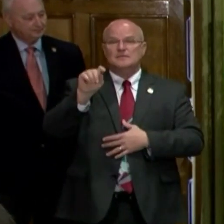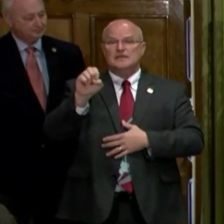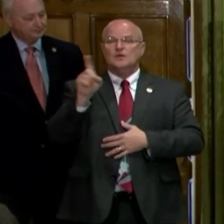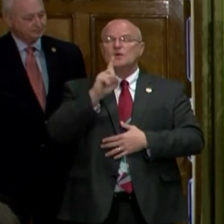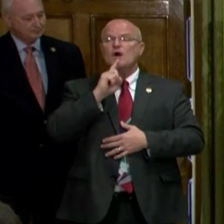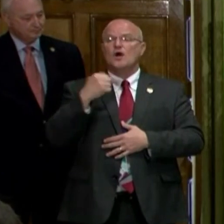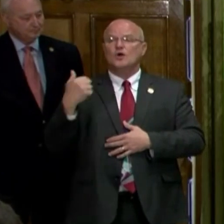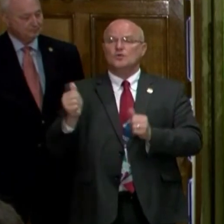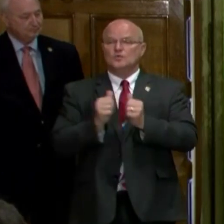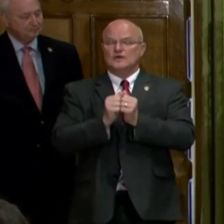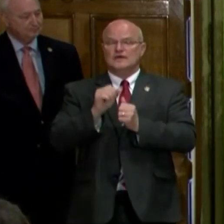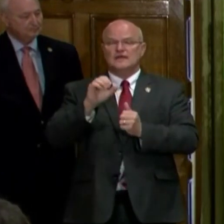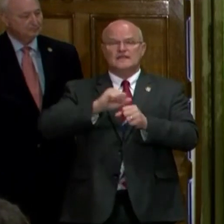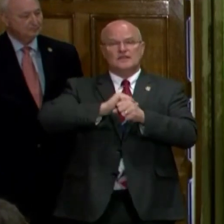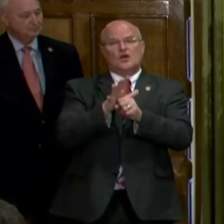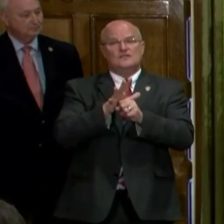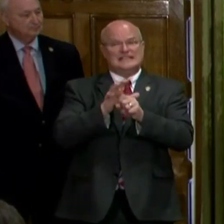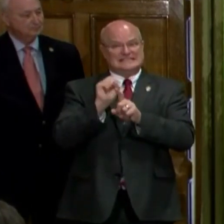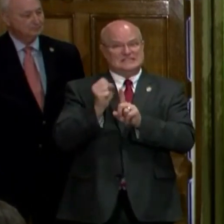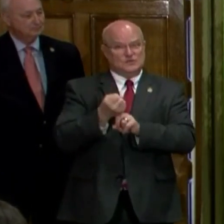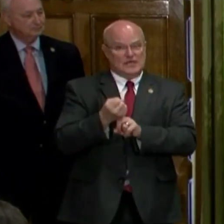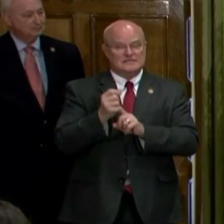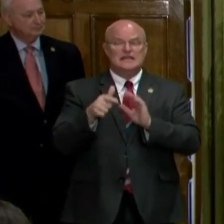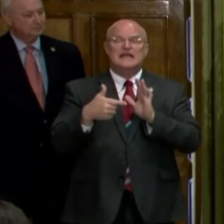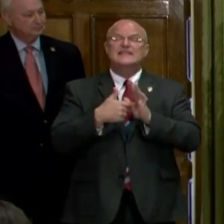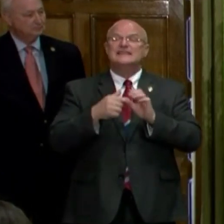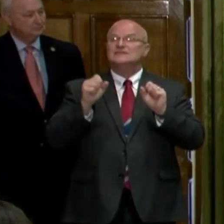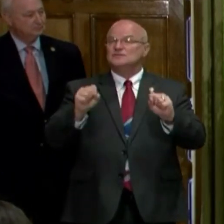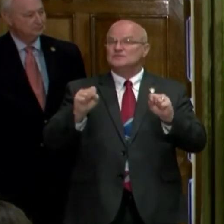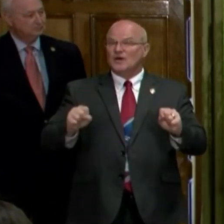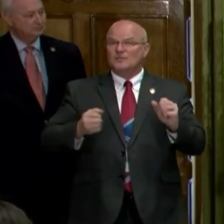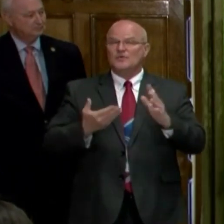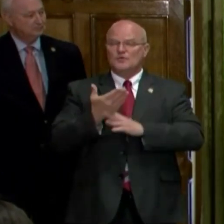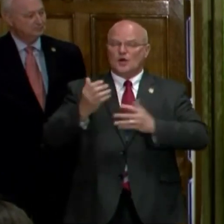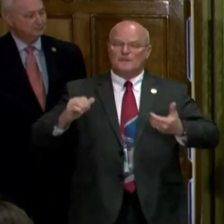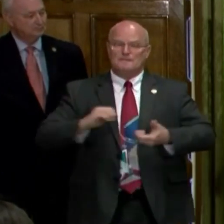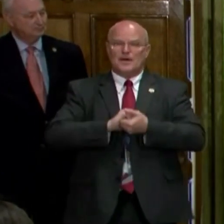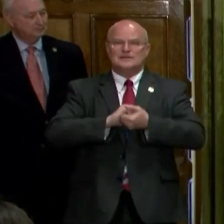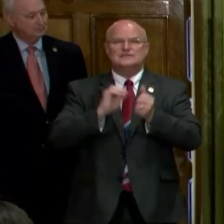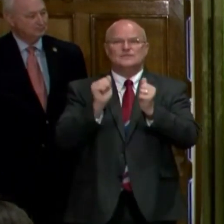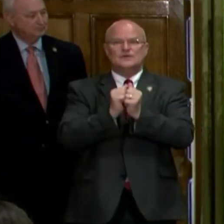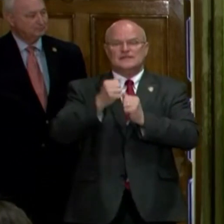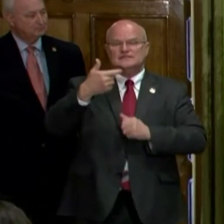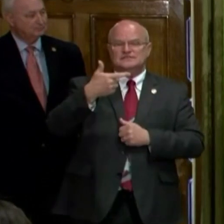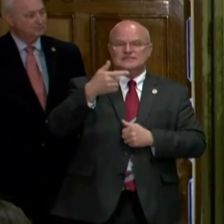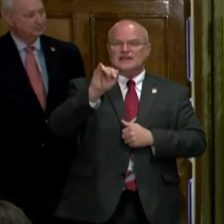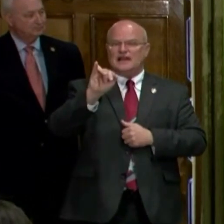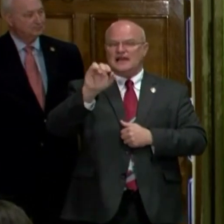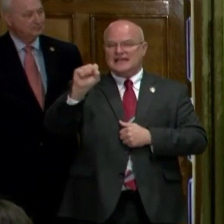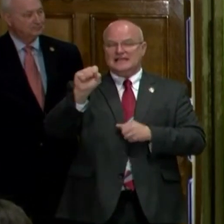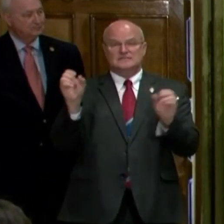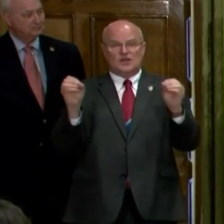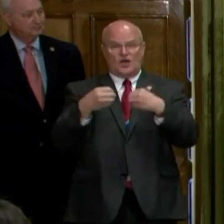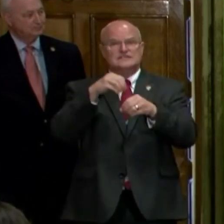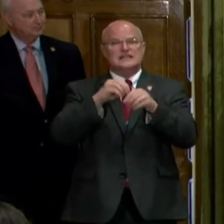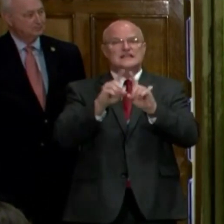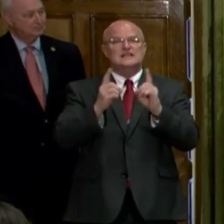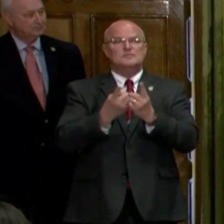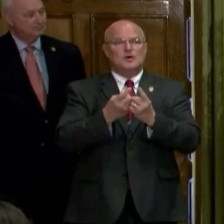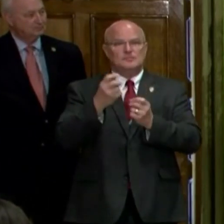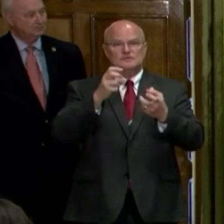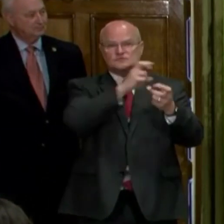with the COVID-19 situation. And this was possible through our partnership with the GIS office within the Department